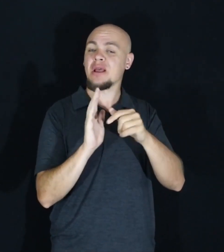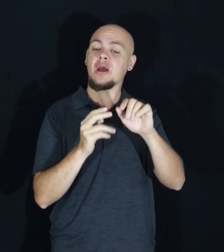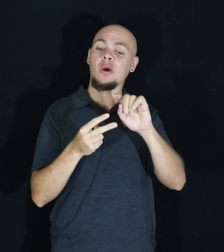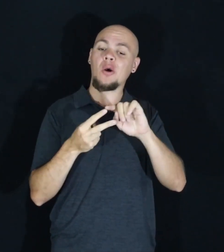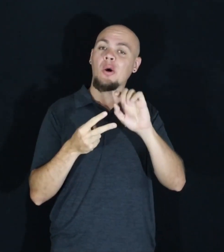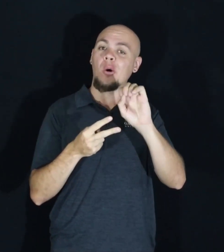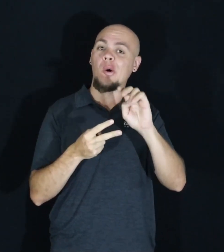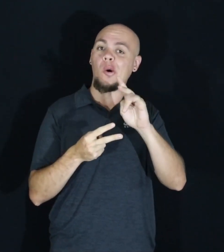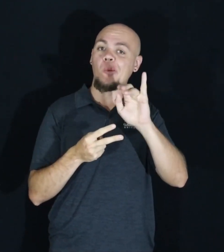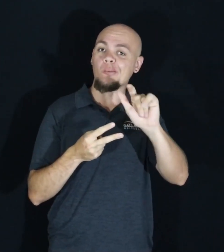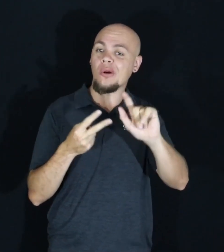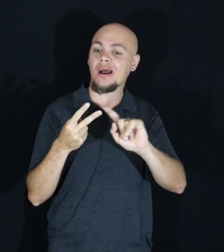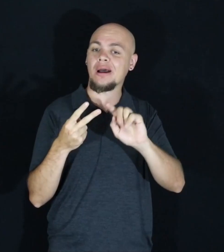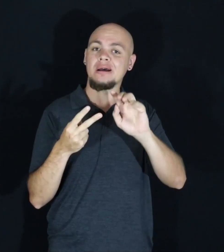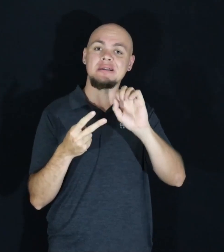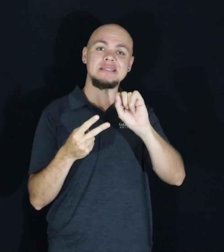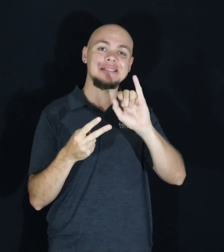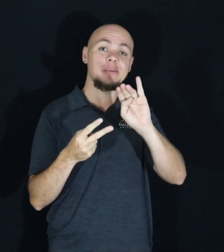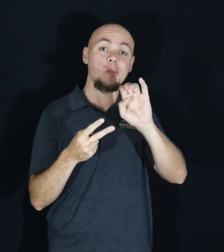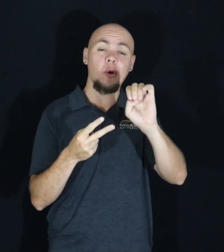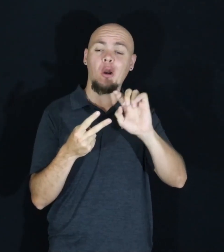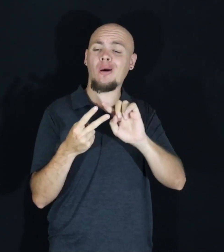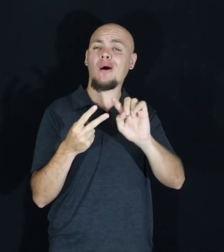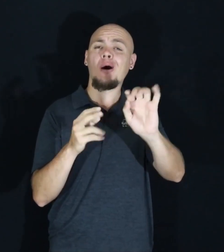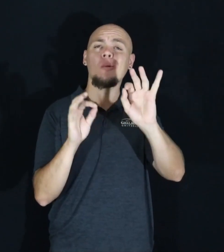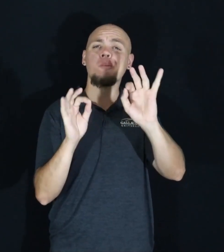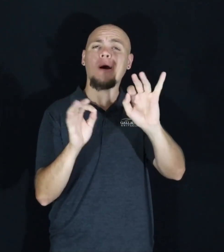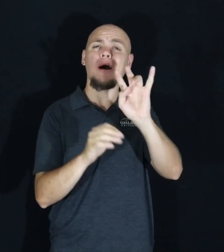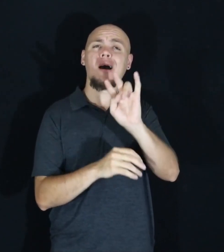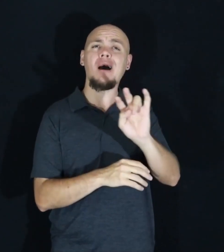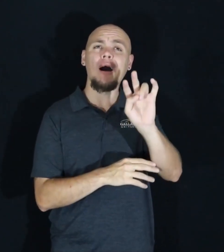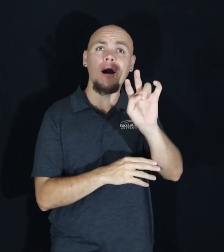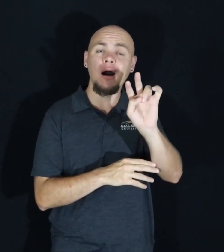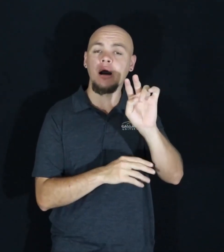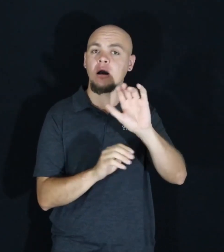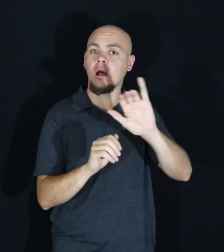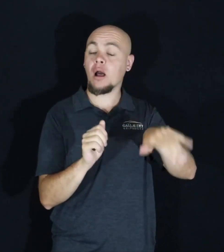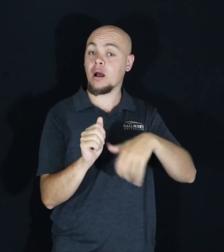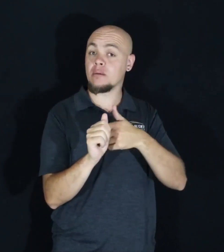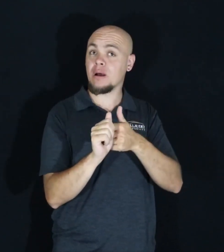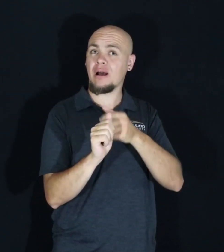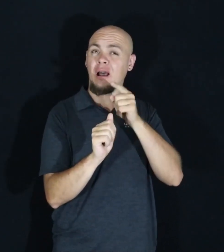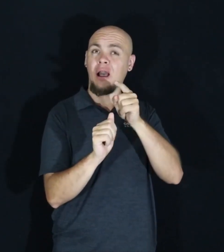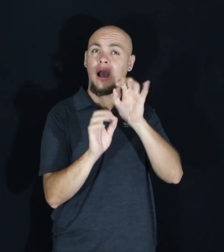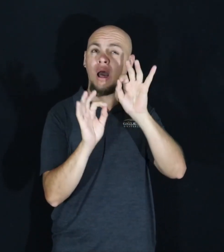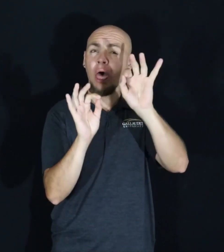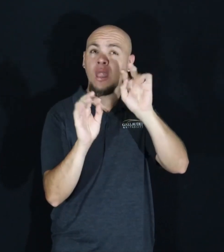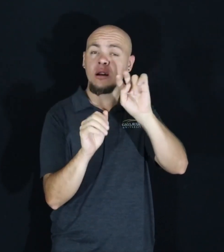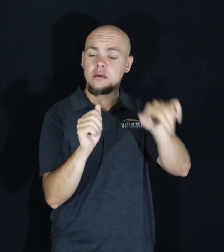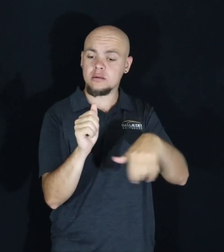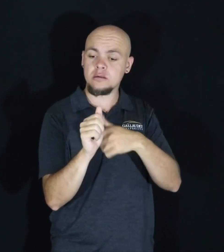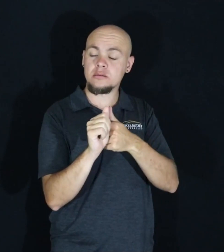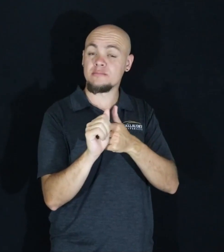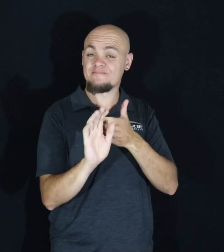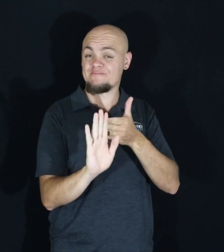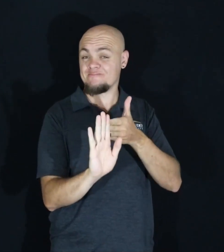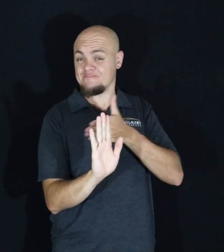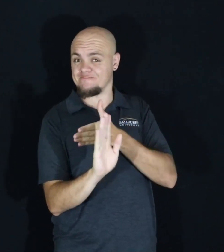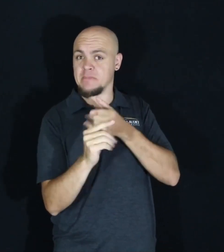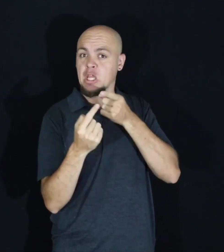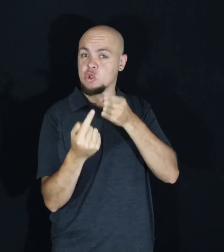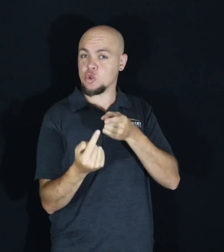as idols. They seem to be perfect from the outside, but behind that silver lining was and continues to be